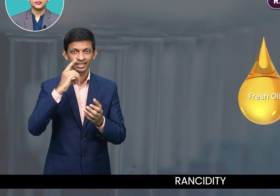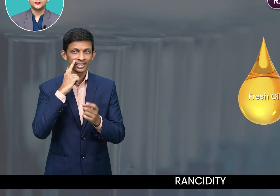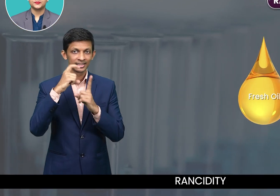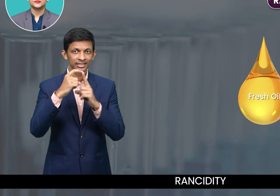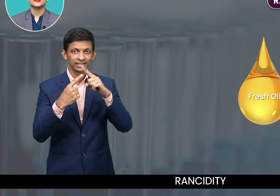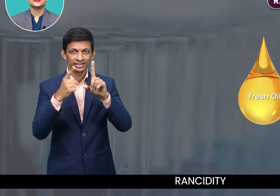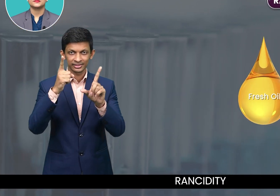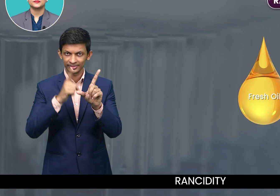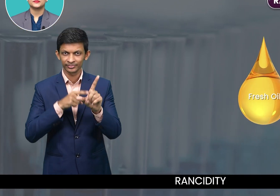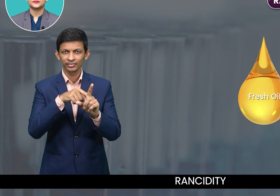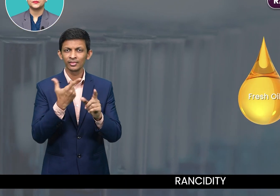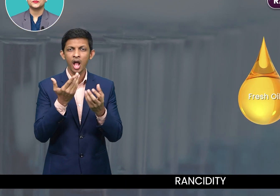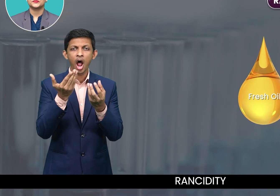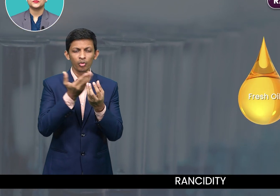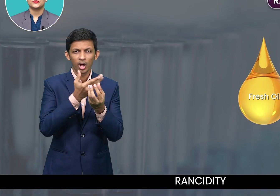Rancidity.